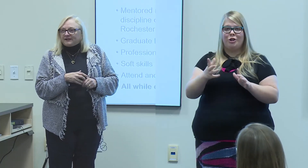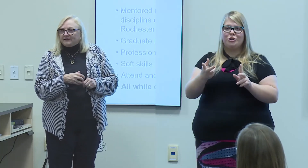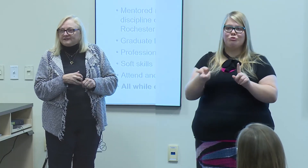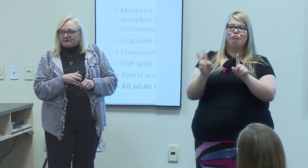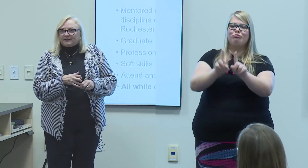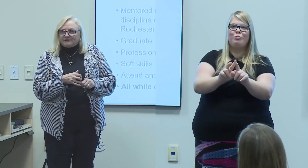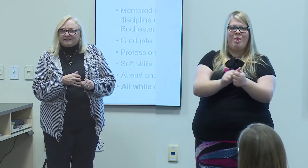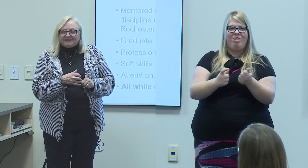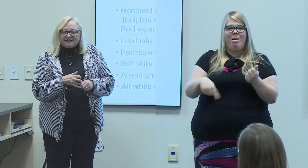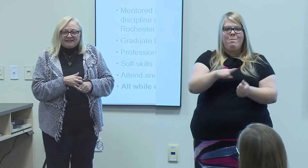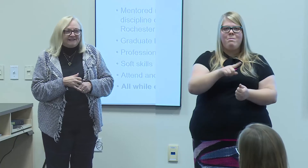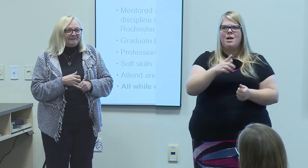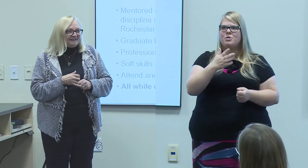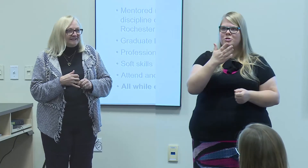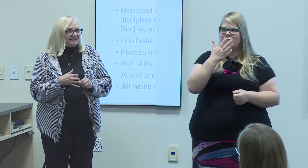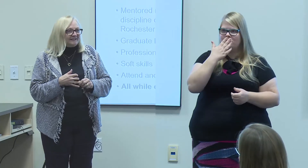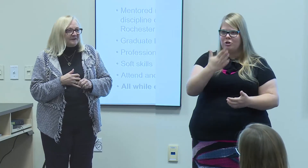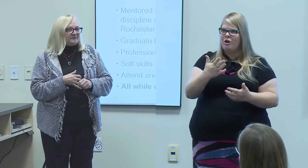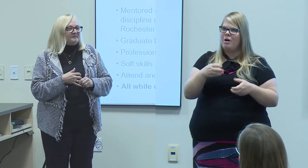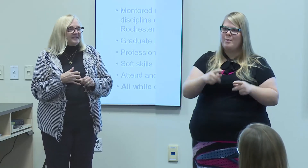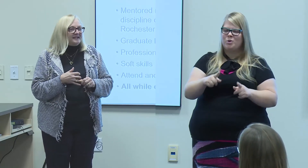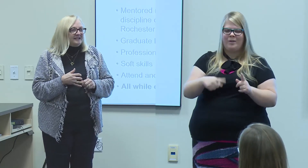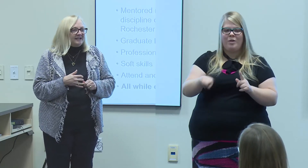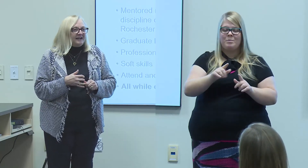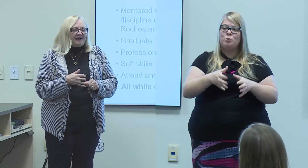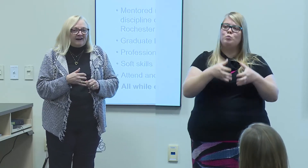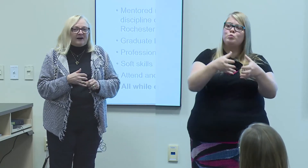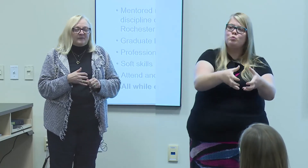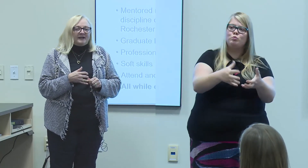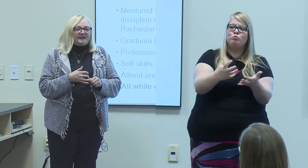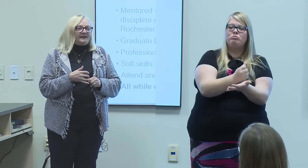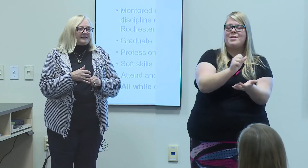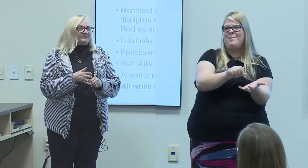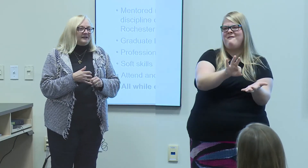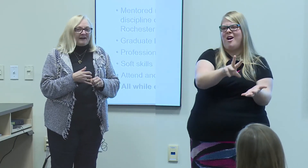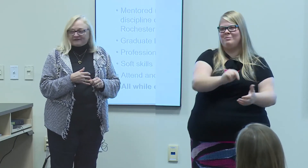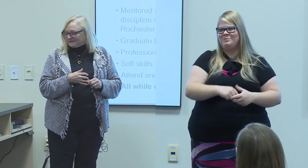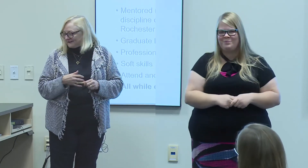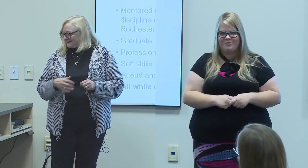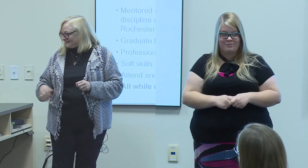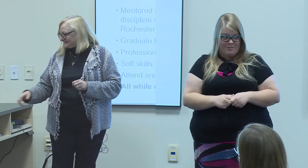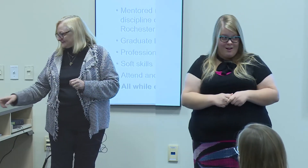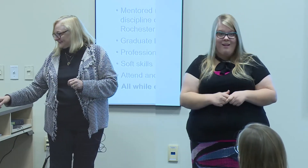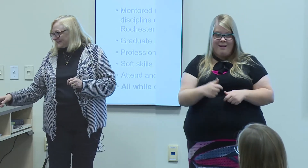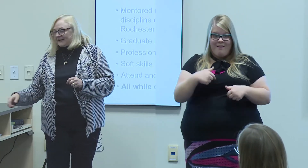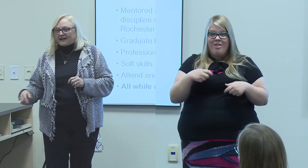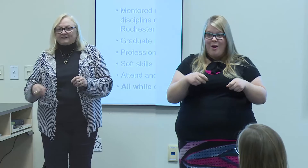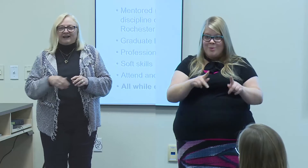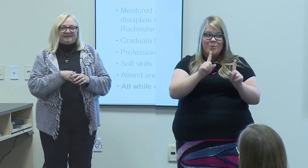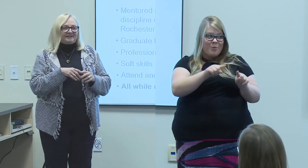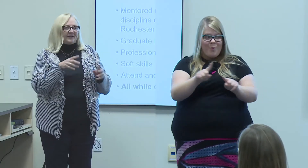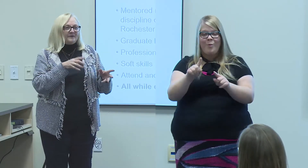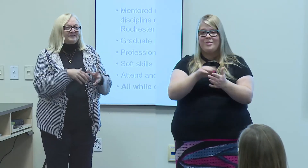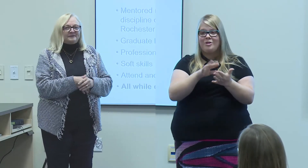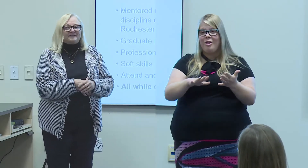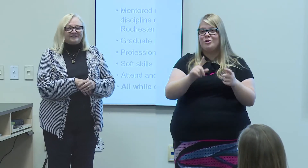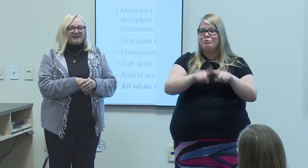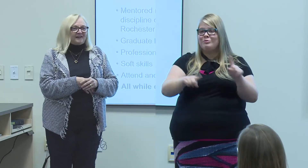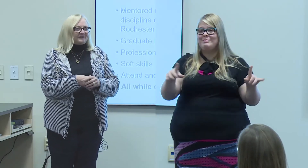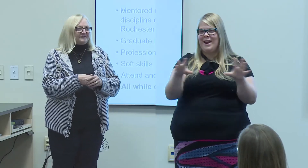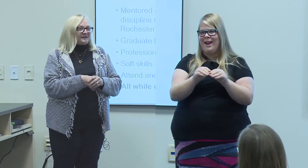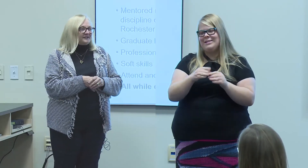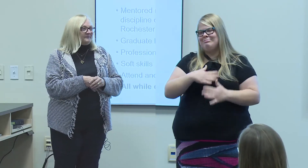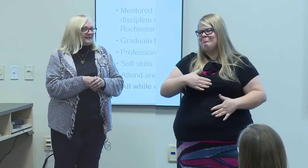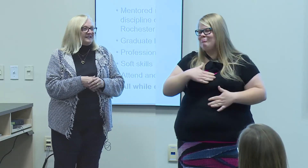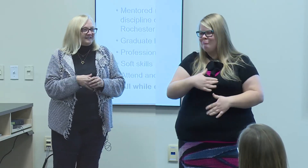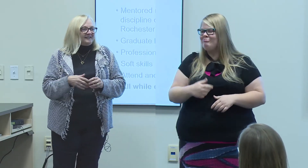It's a pretty good gig when you get to go to a meeting, and it can be a lot of fun. And I've gotten to go with some of our